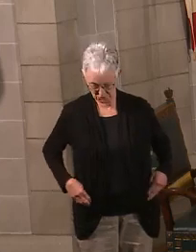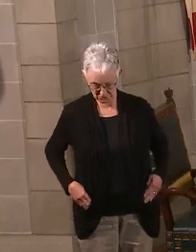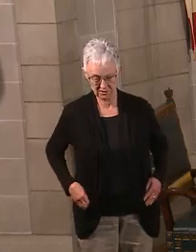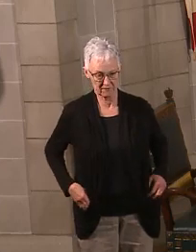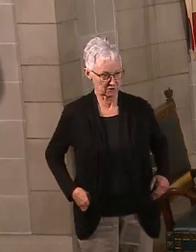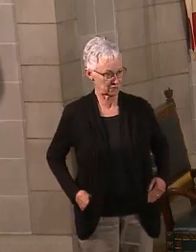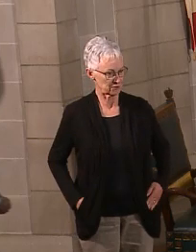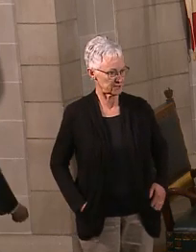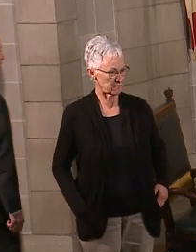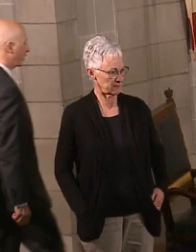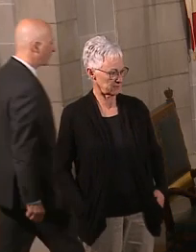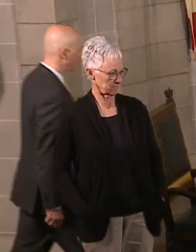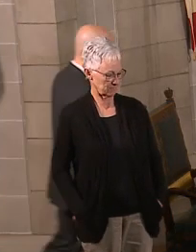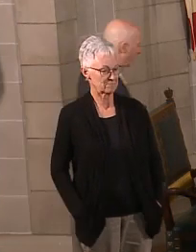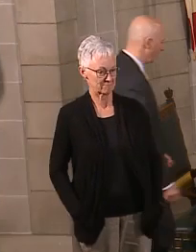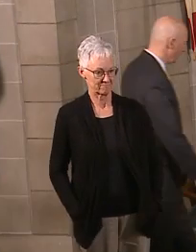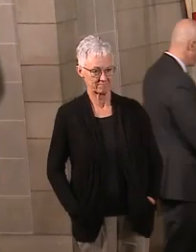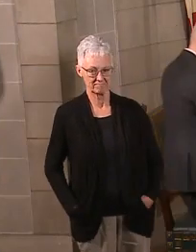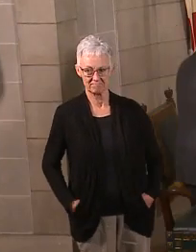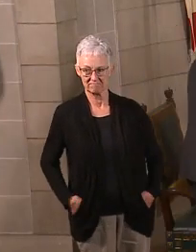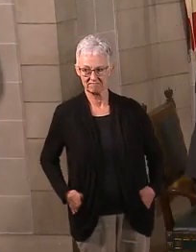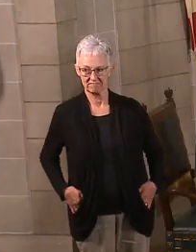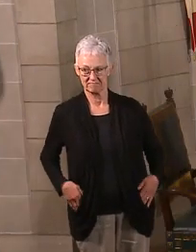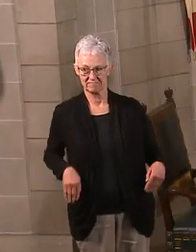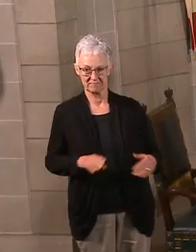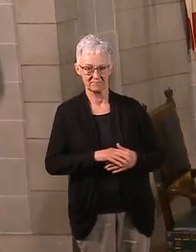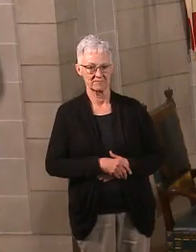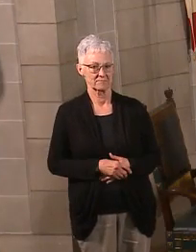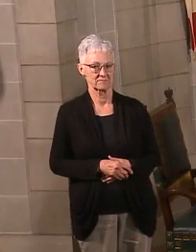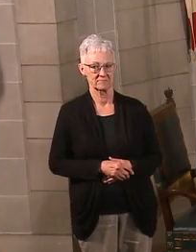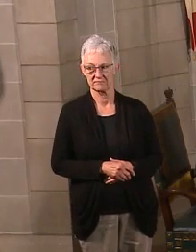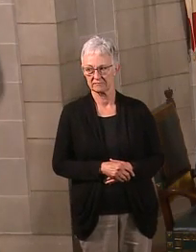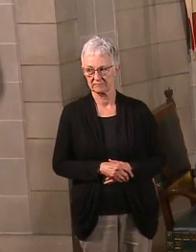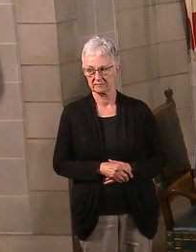How you doing? Good, Good, I'm doing well.